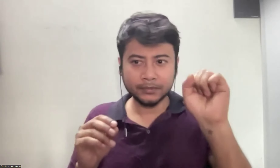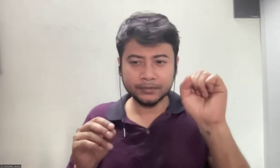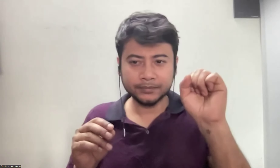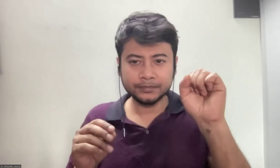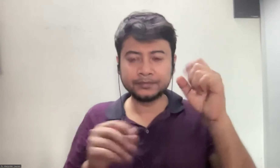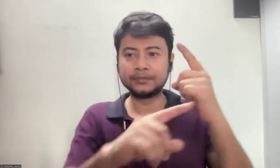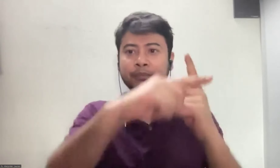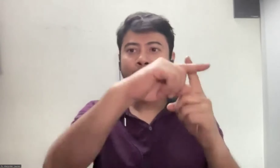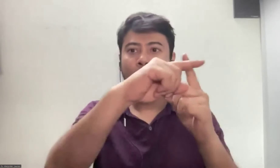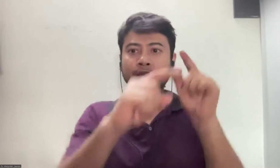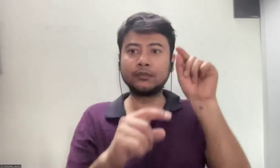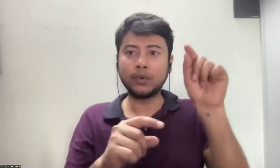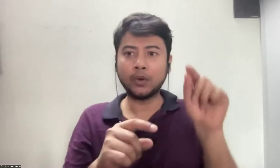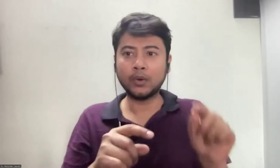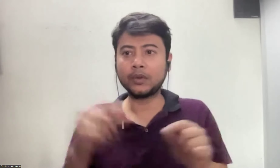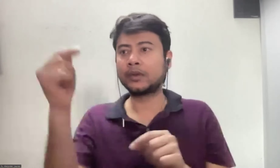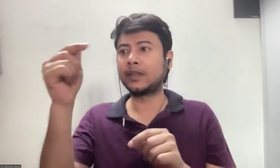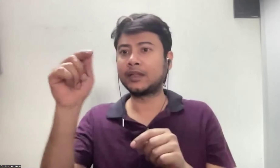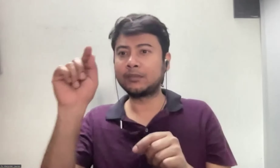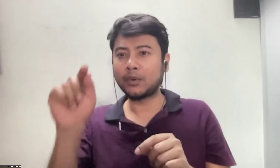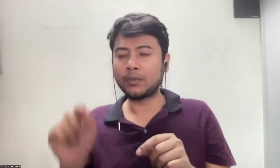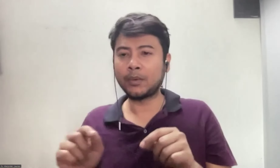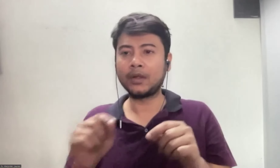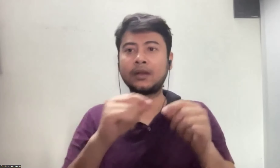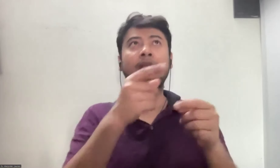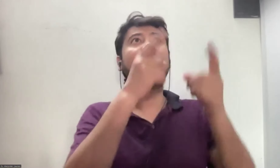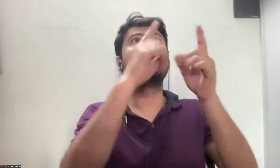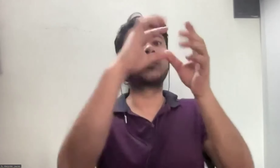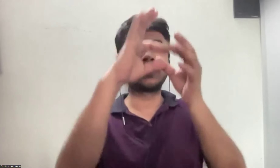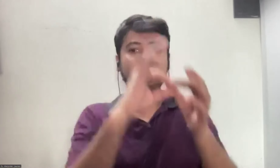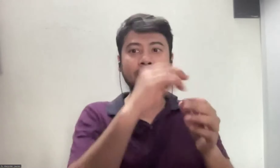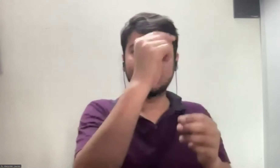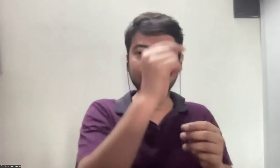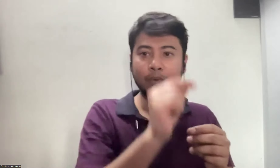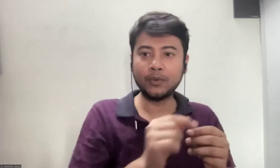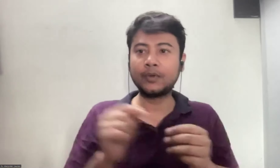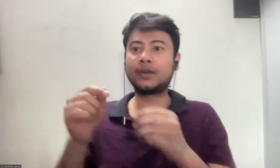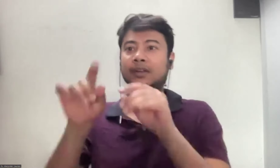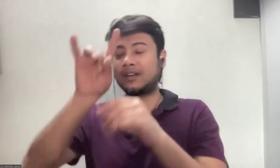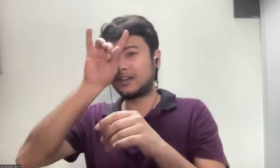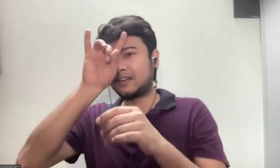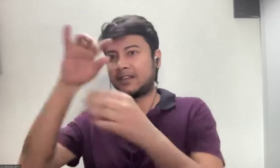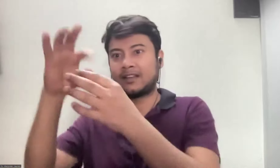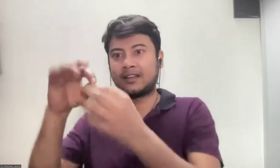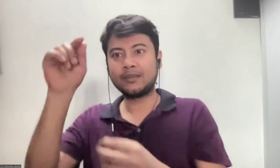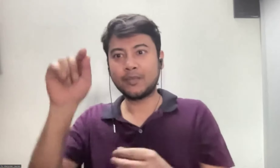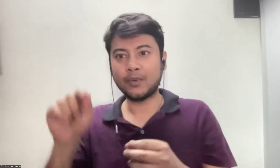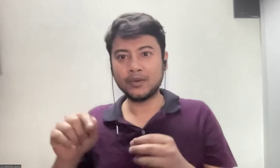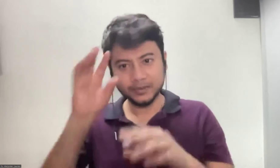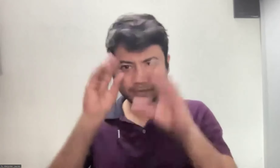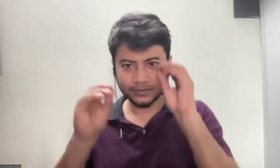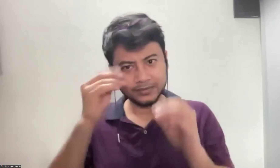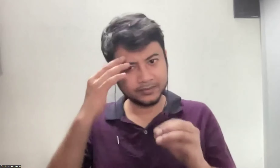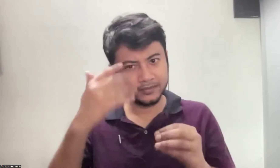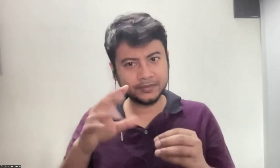cleanliness. And cleanliness included cleanliness of the body and cleanliness of the soul. So when we